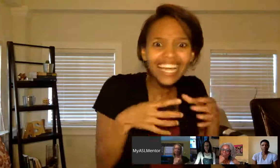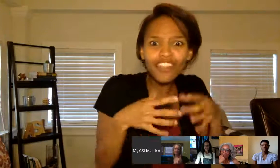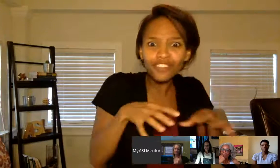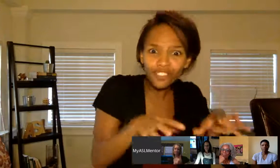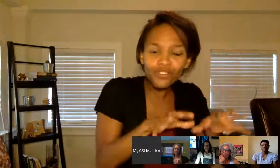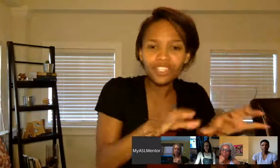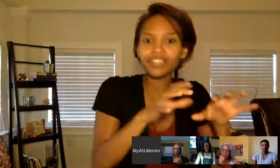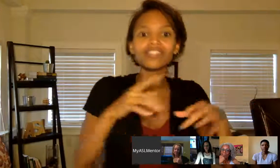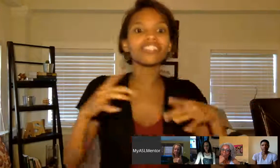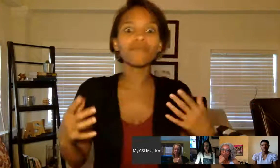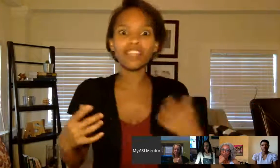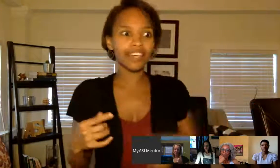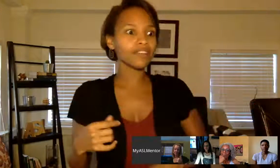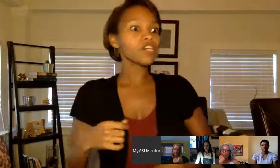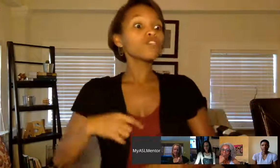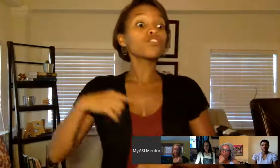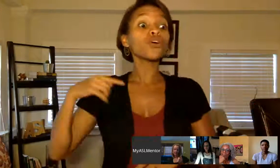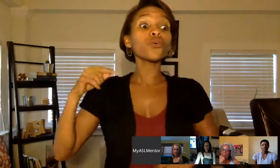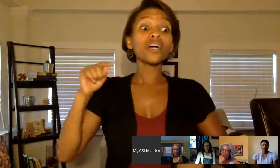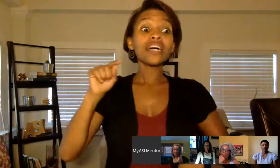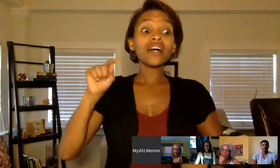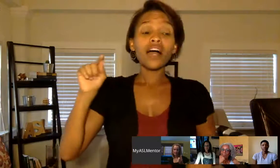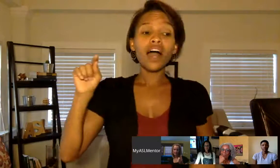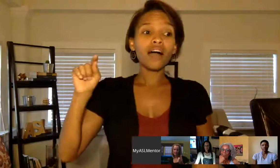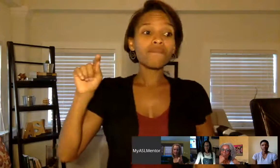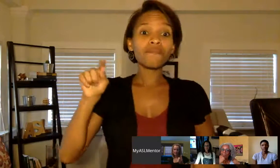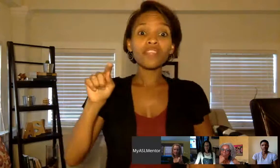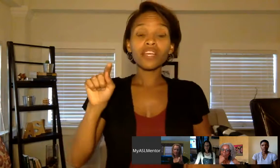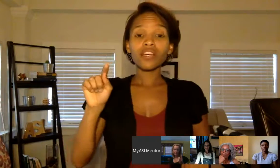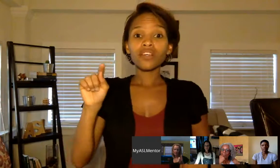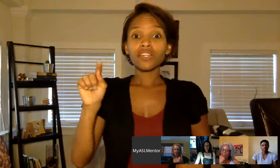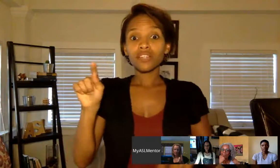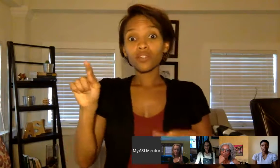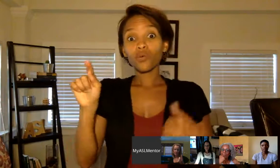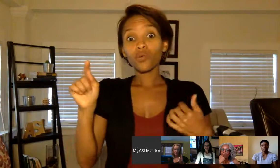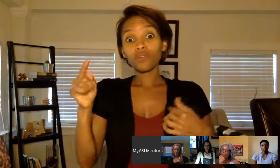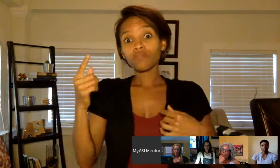get together and do this. The same thing. So